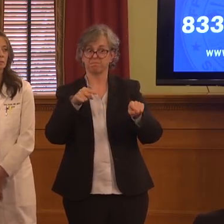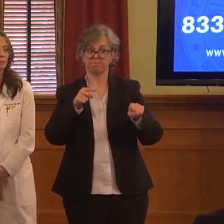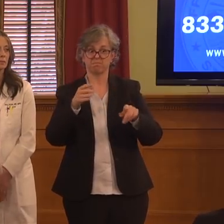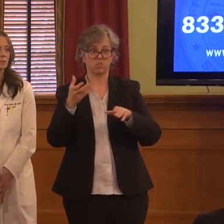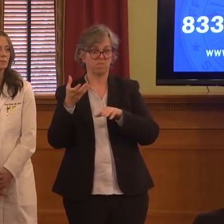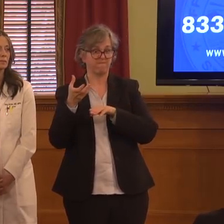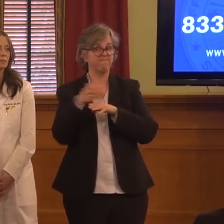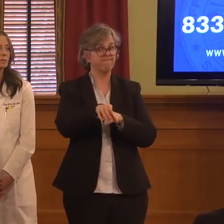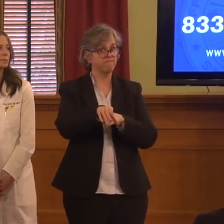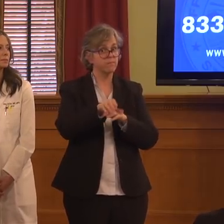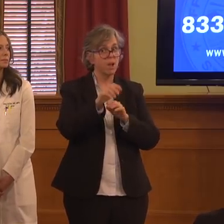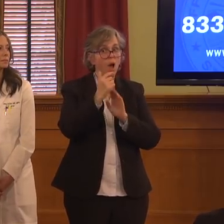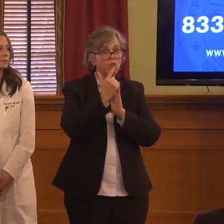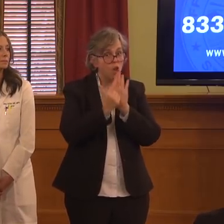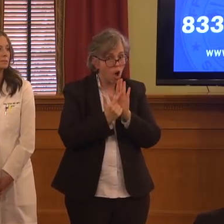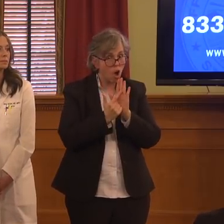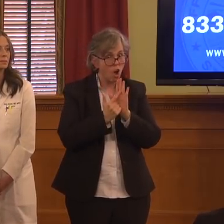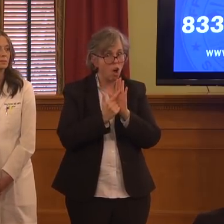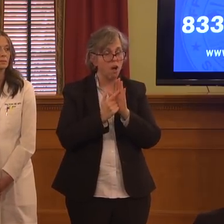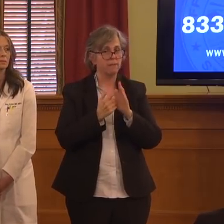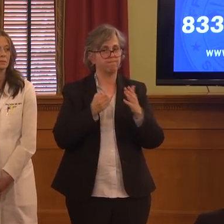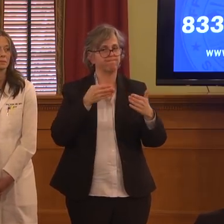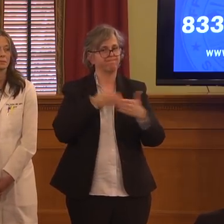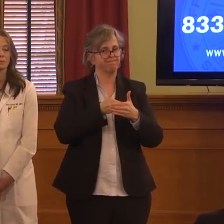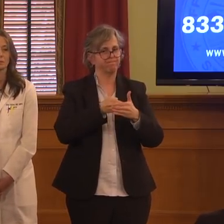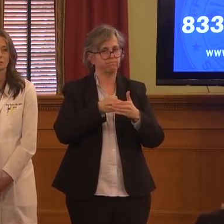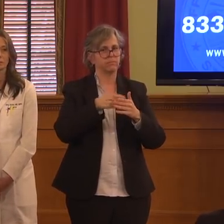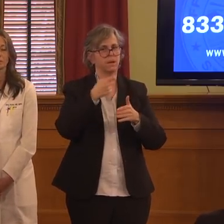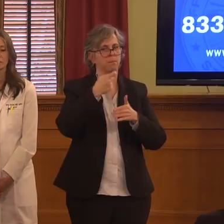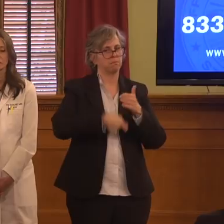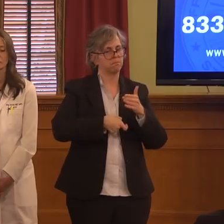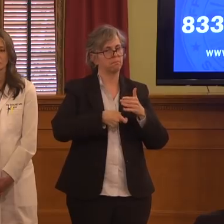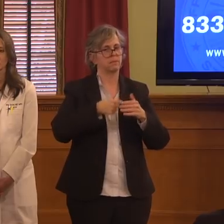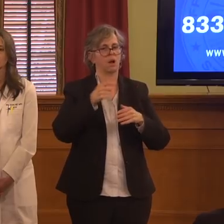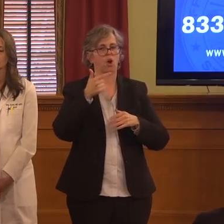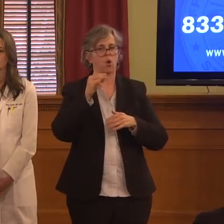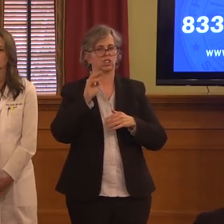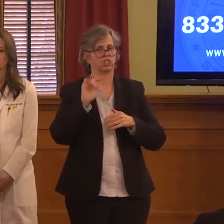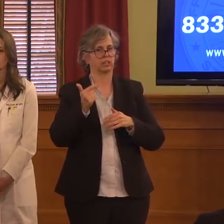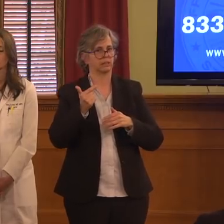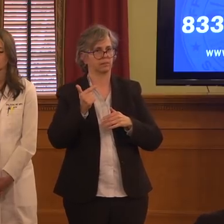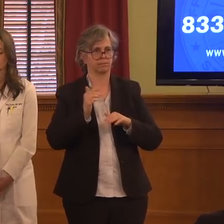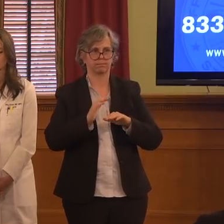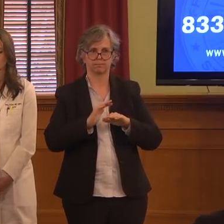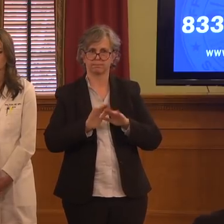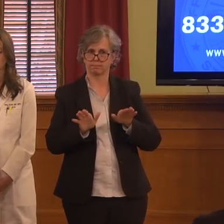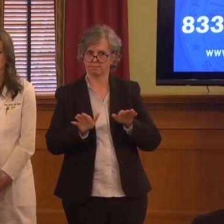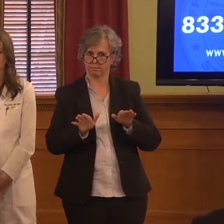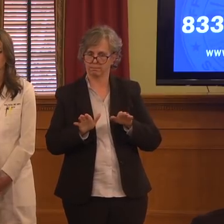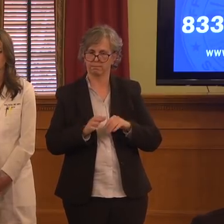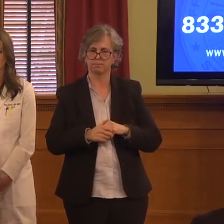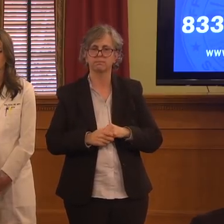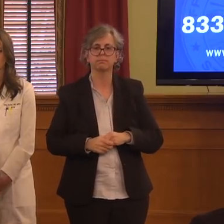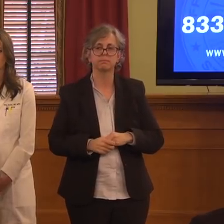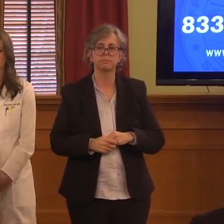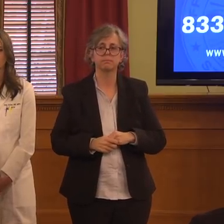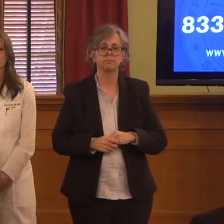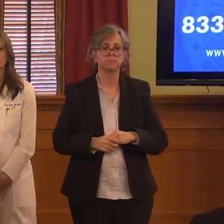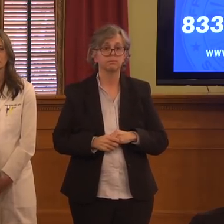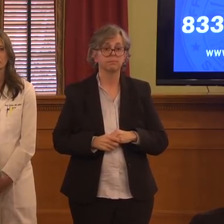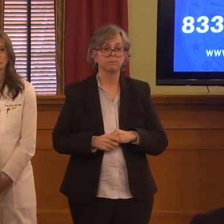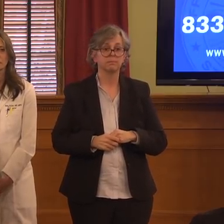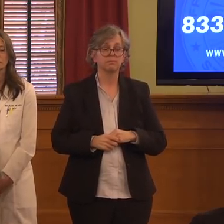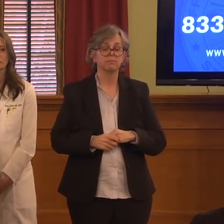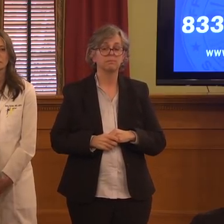unconscionable sales. That's what it's called in the state of Ohio. That's what the statute was. And so I